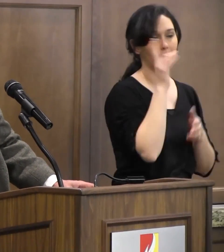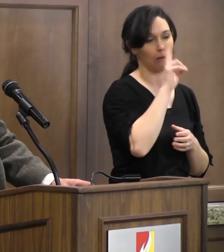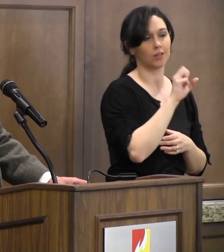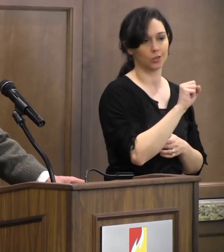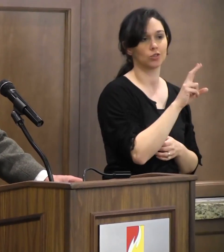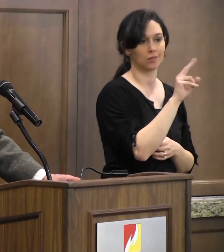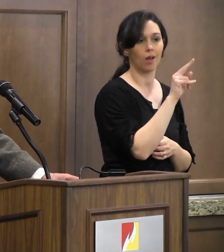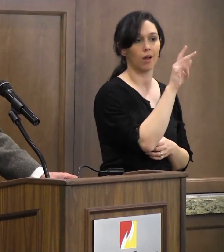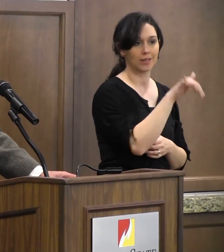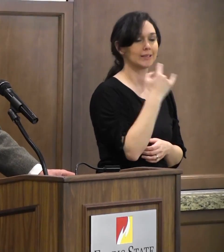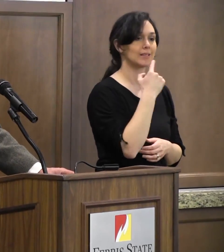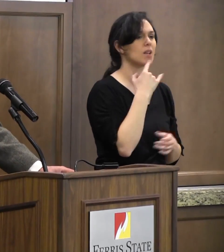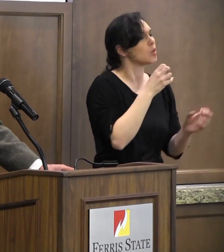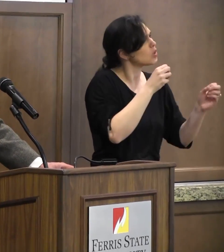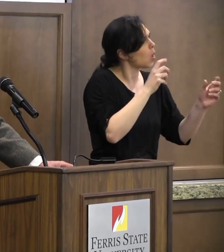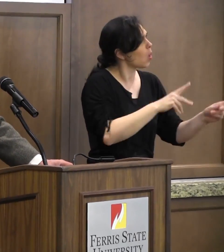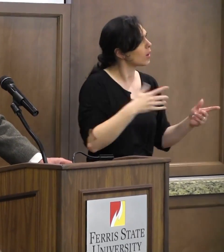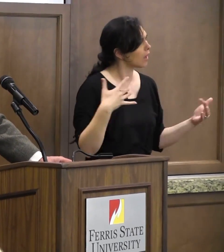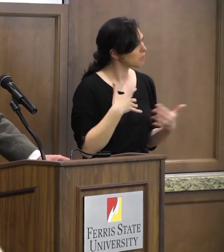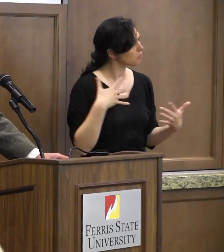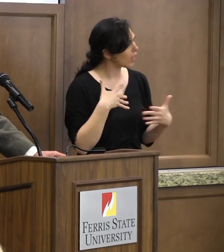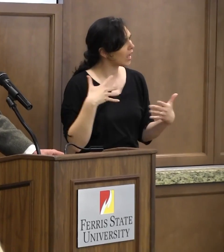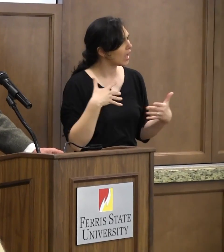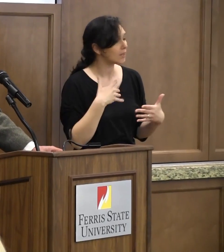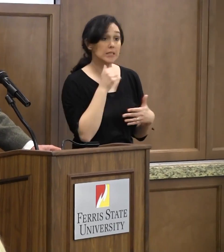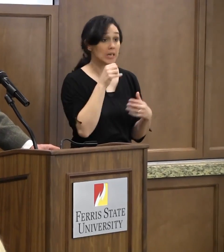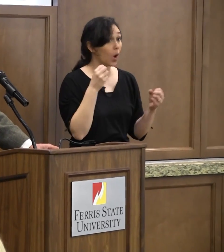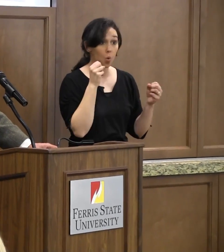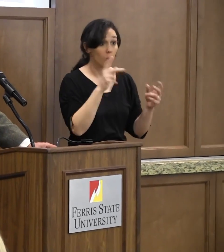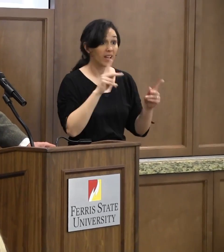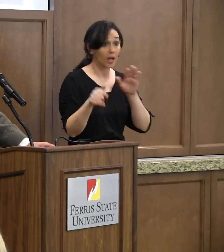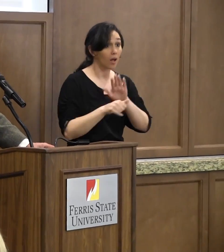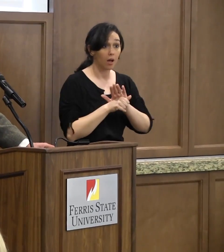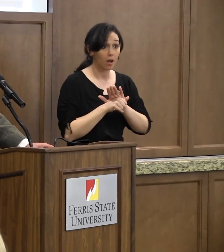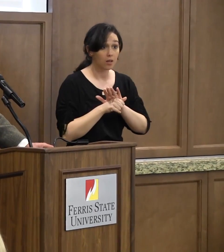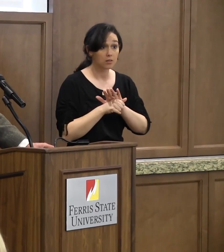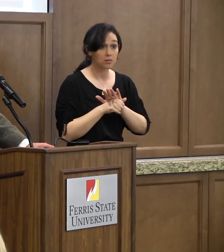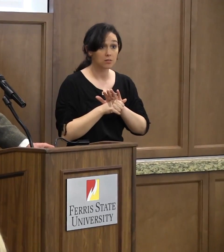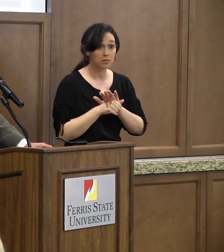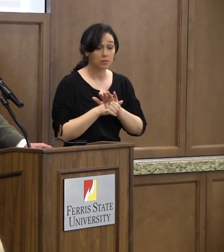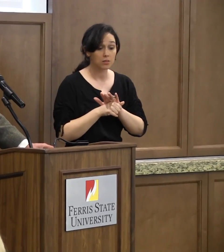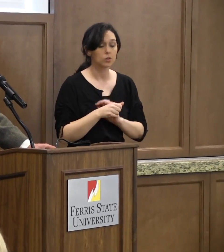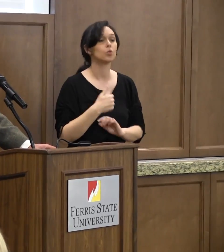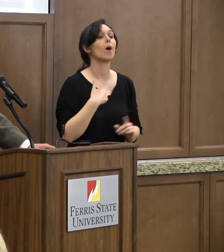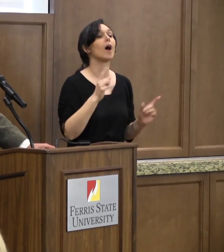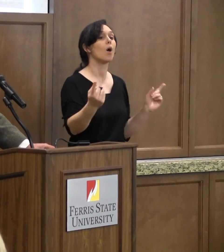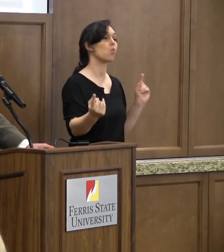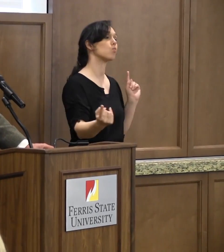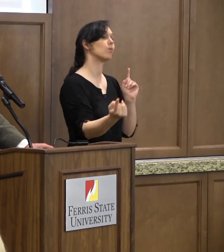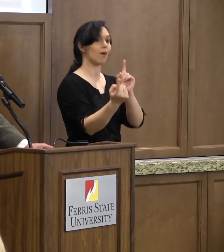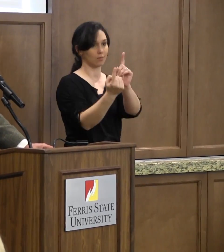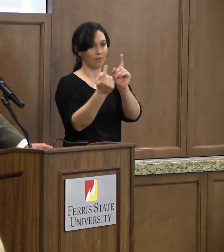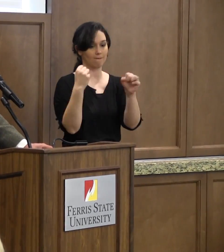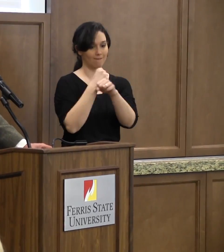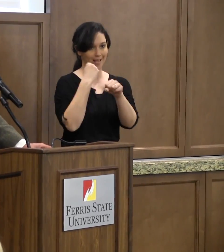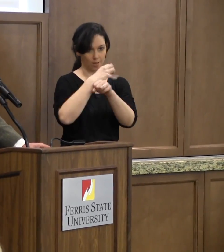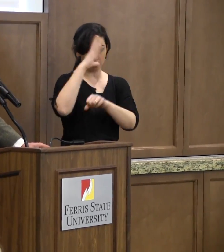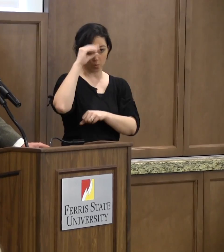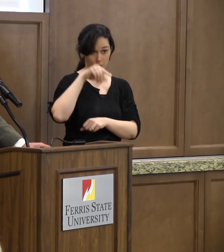Sonny, said, "It's okay to be afraid. It's not okay to hide." So I went outside to fight the boy.